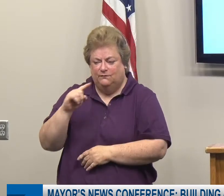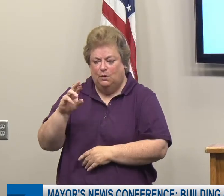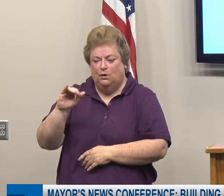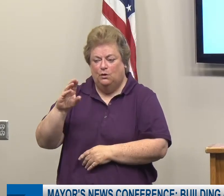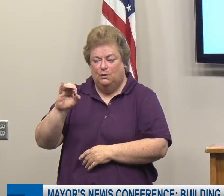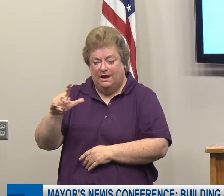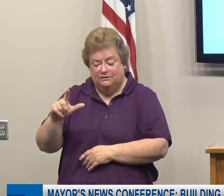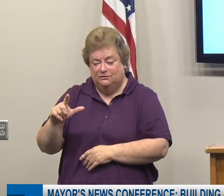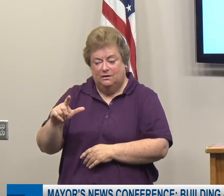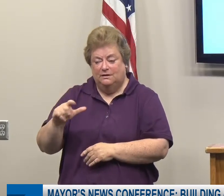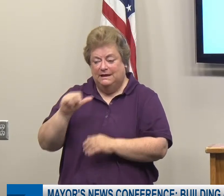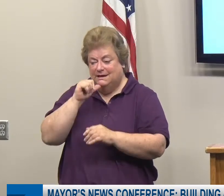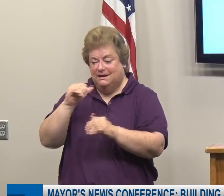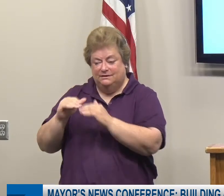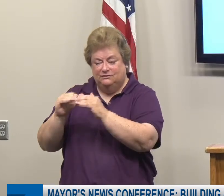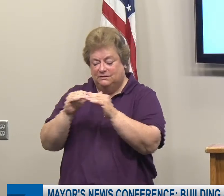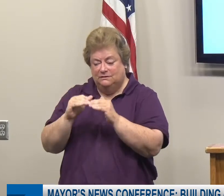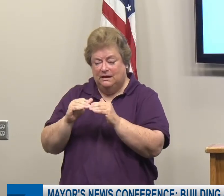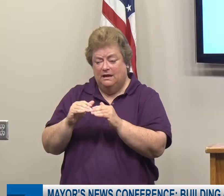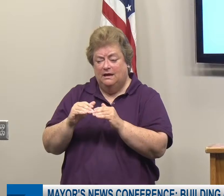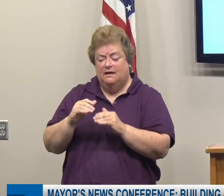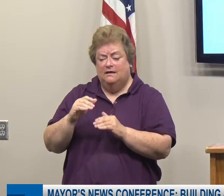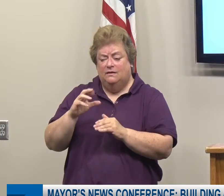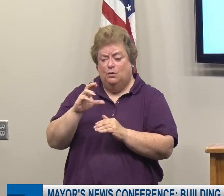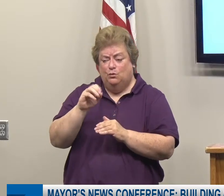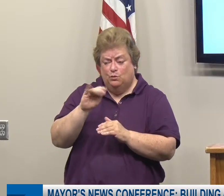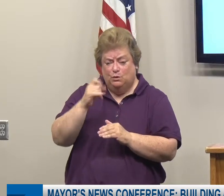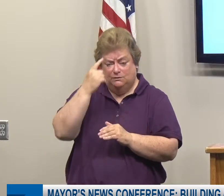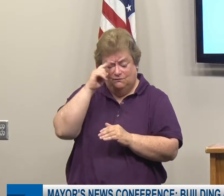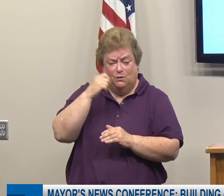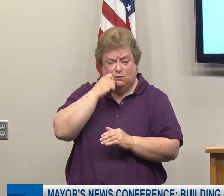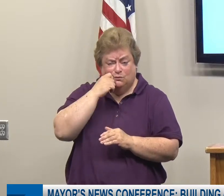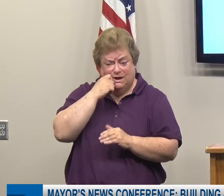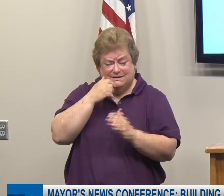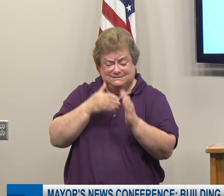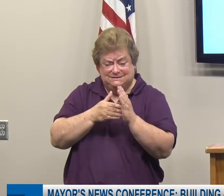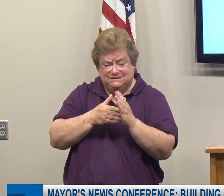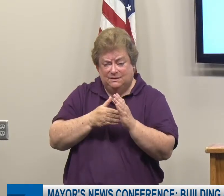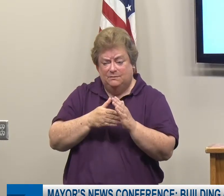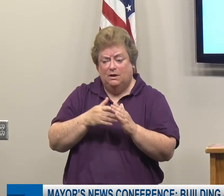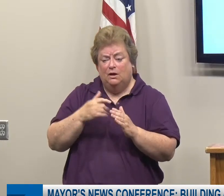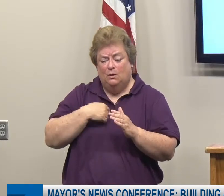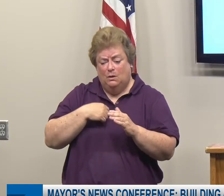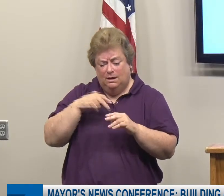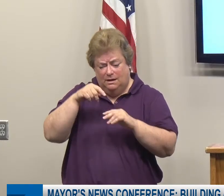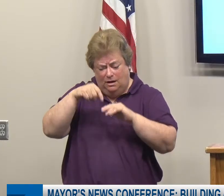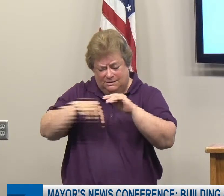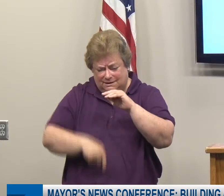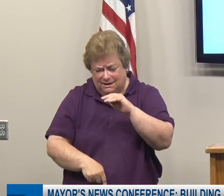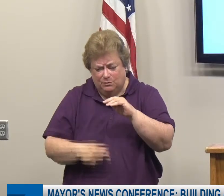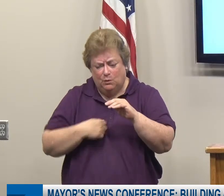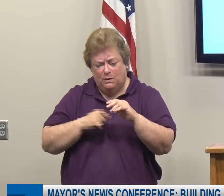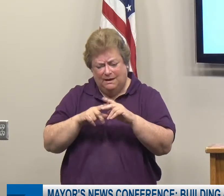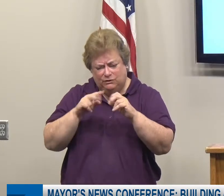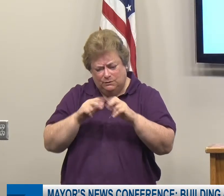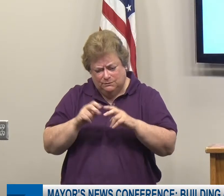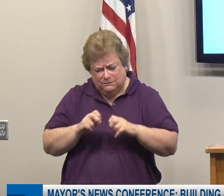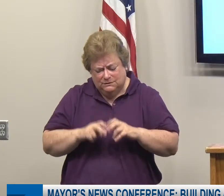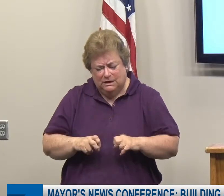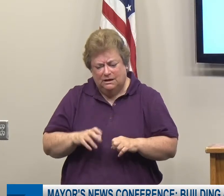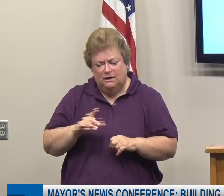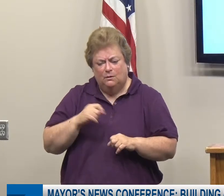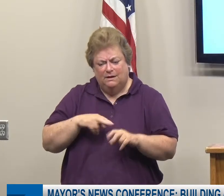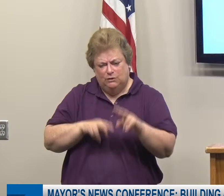of racism in America run deep, and untangling them will require systematic response by every sector and